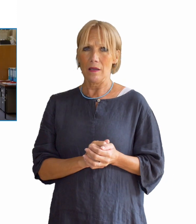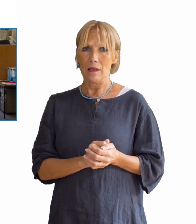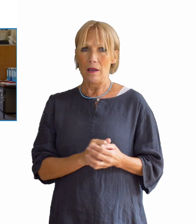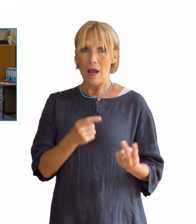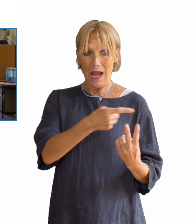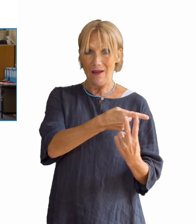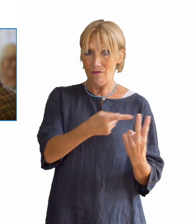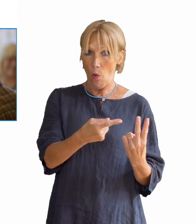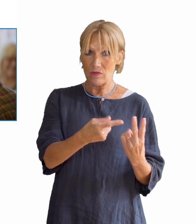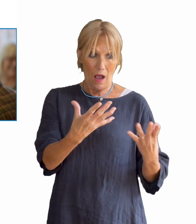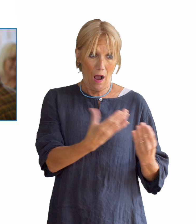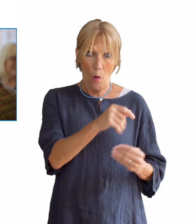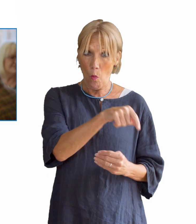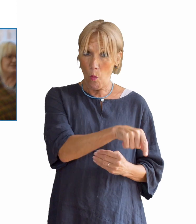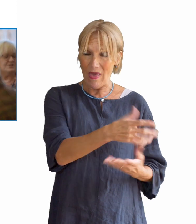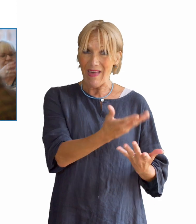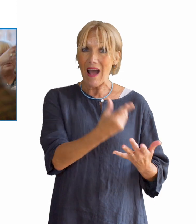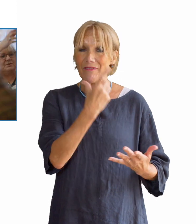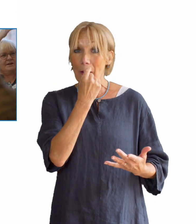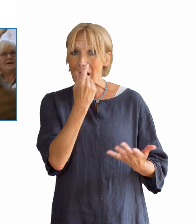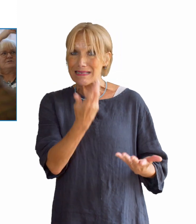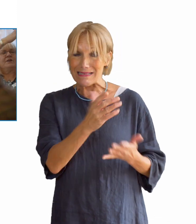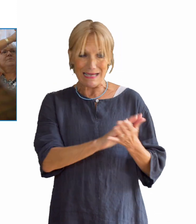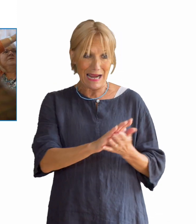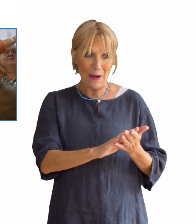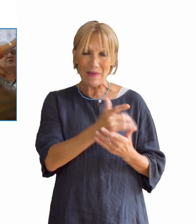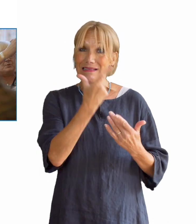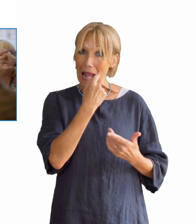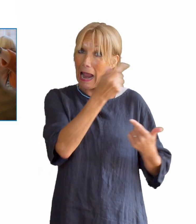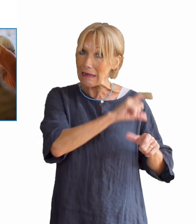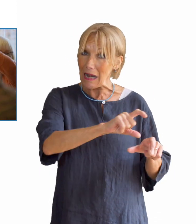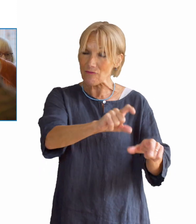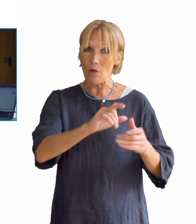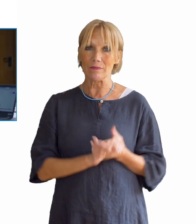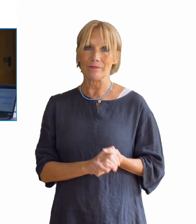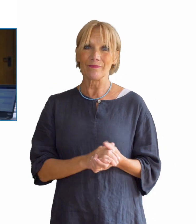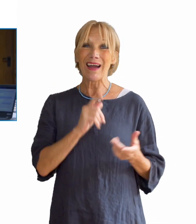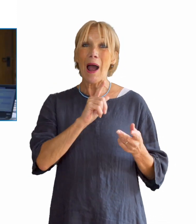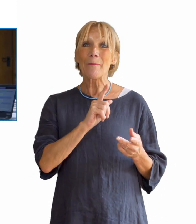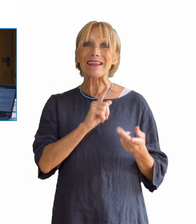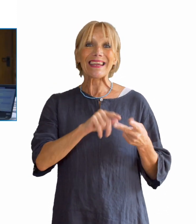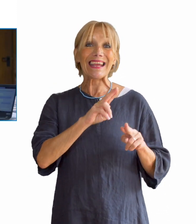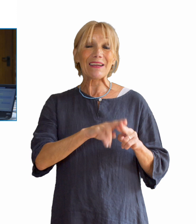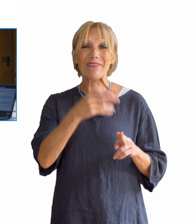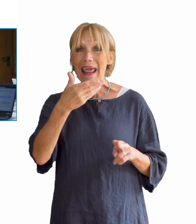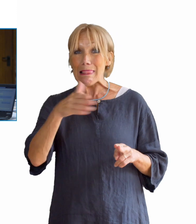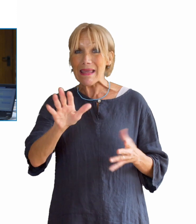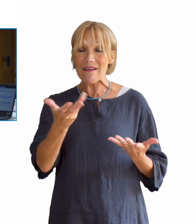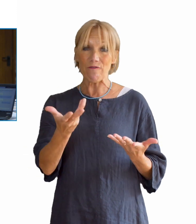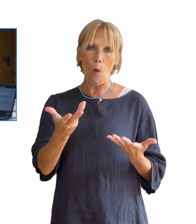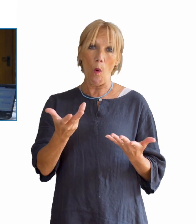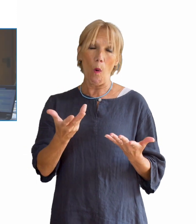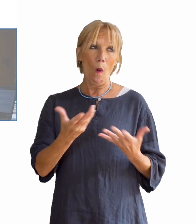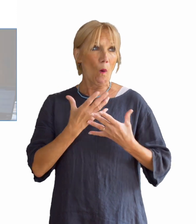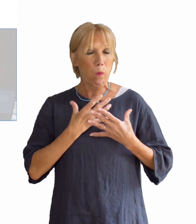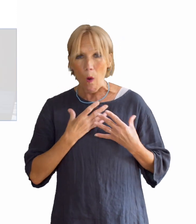with the meeting centre and have capacity, it boosts their chances of sustaining. But if they leave or become exhausted from the pressure,